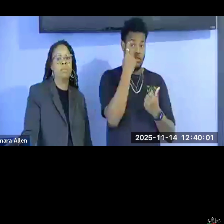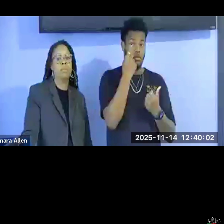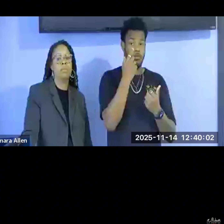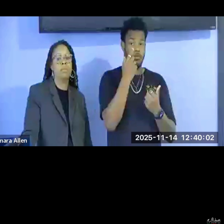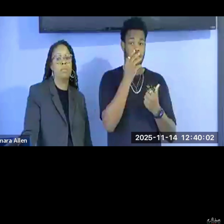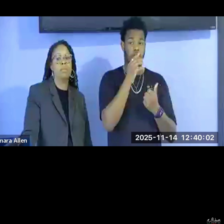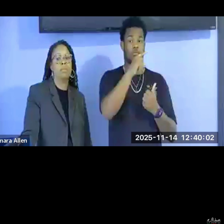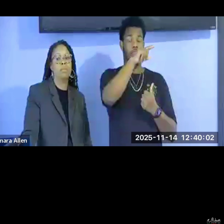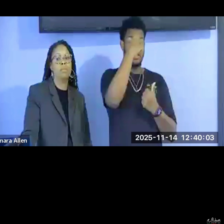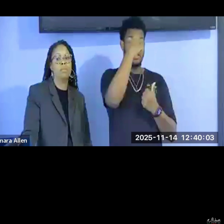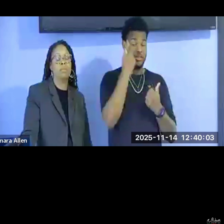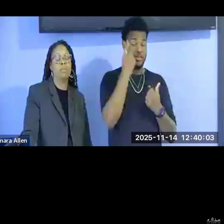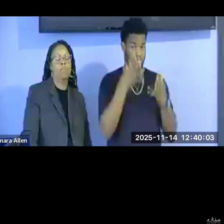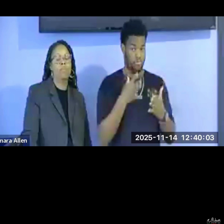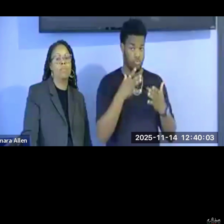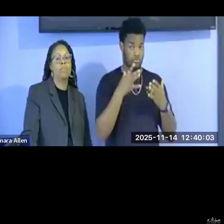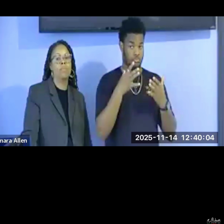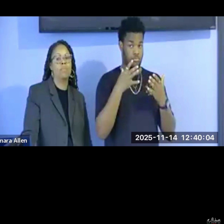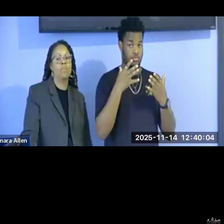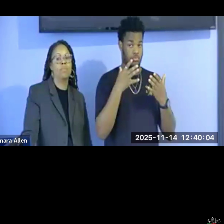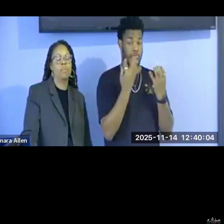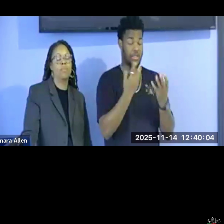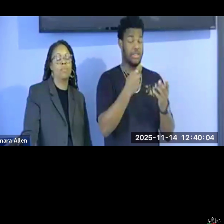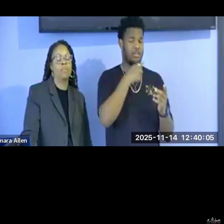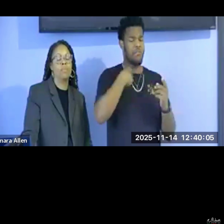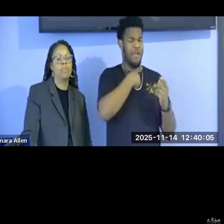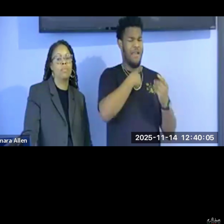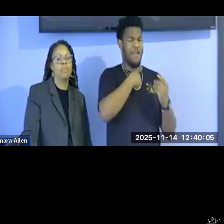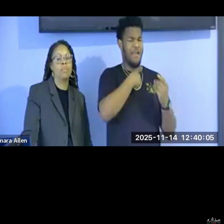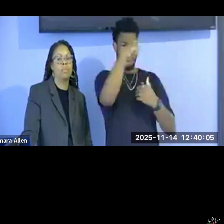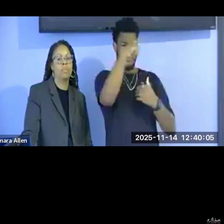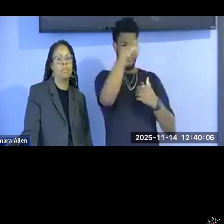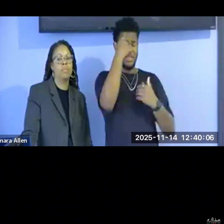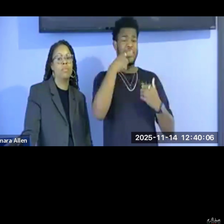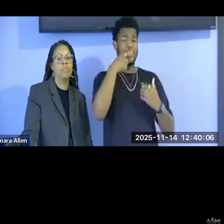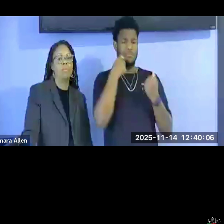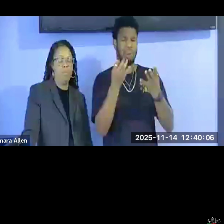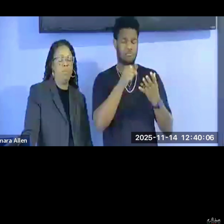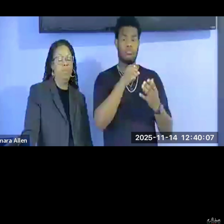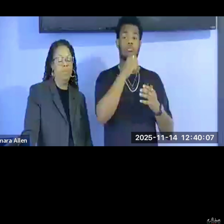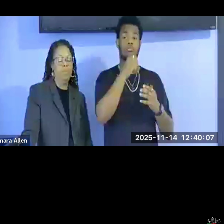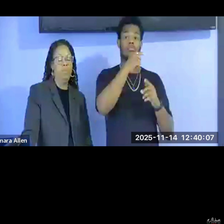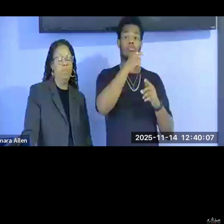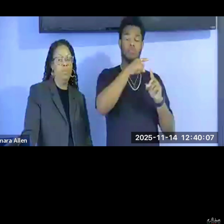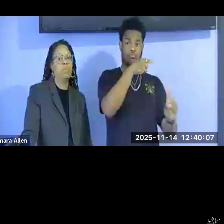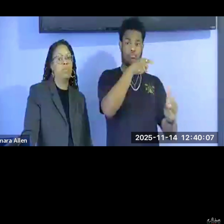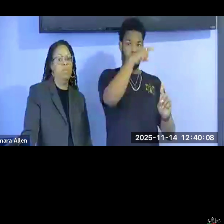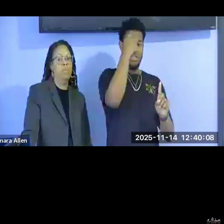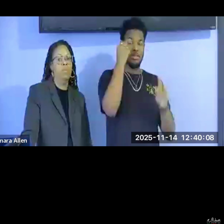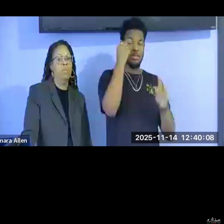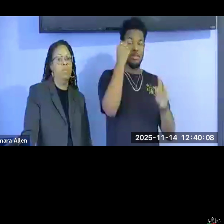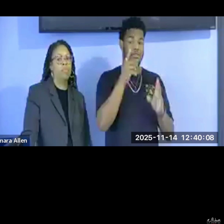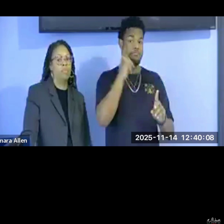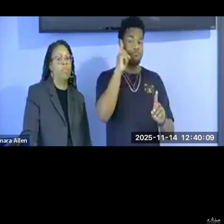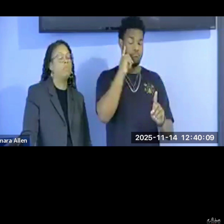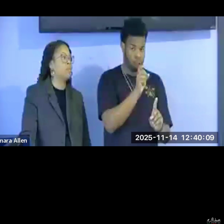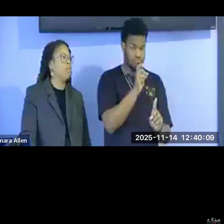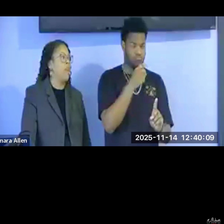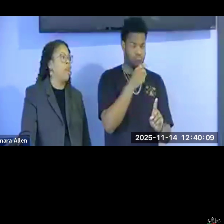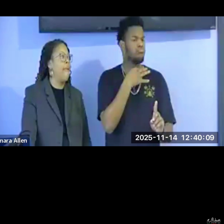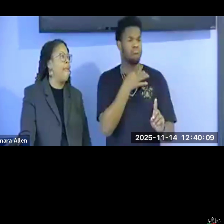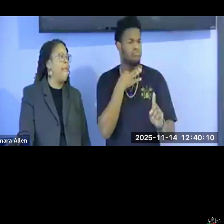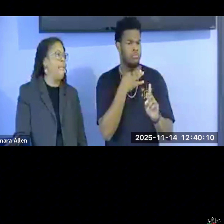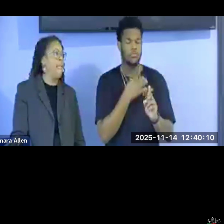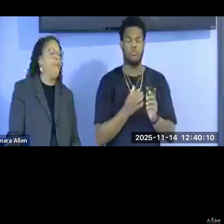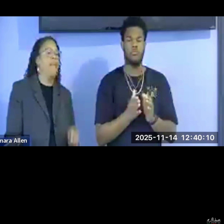in college, there were not a lot of access to Black deaf educators. Of course, there might have been Black